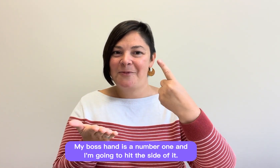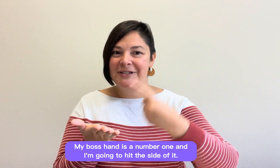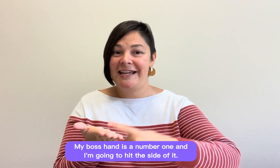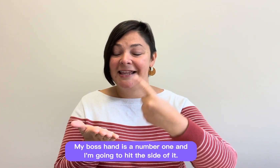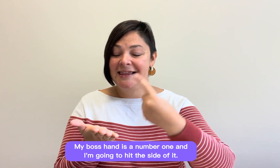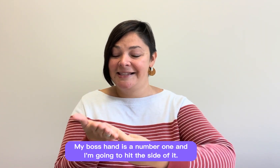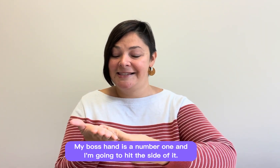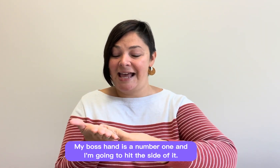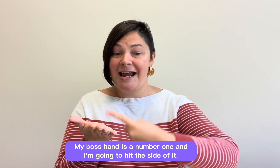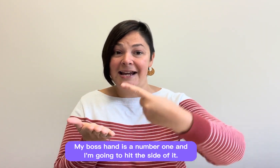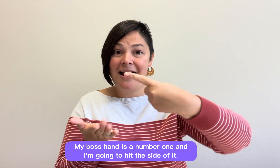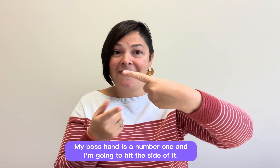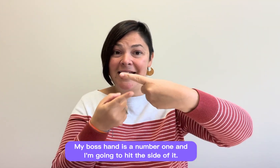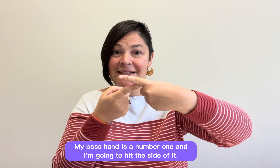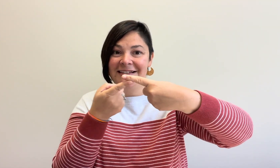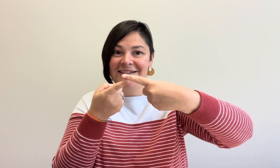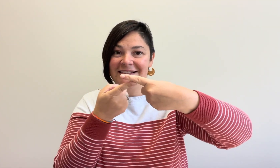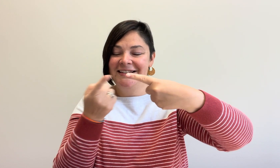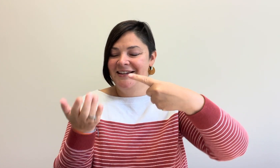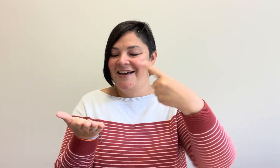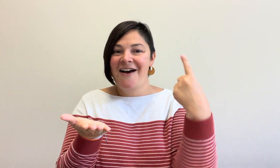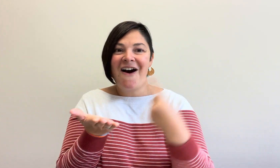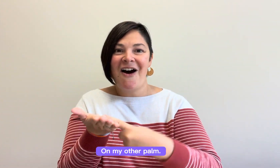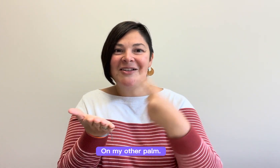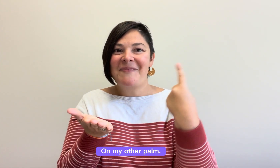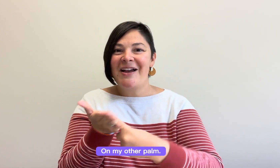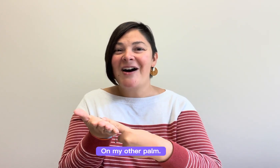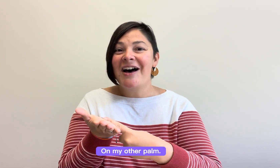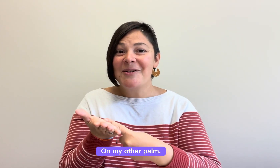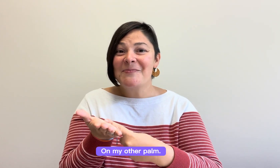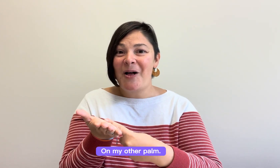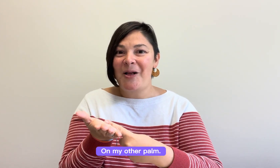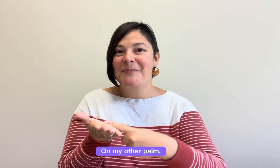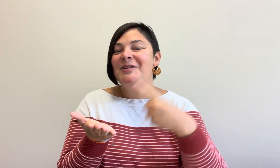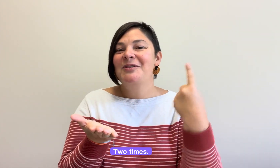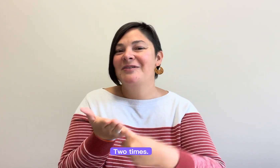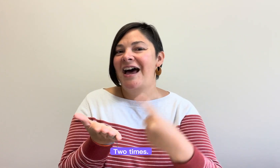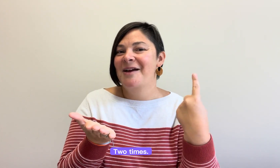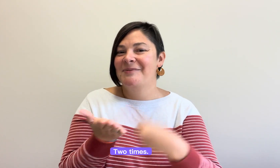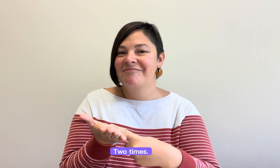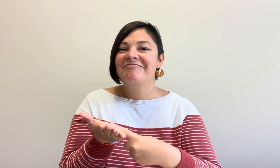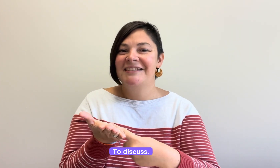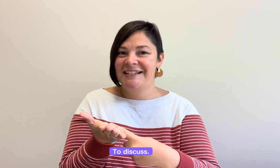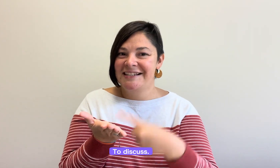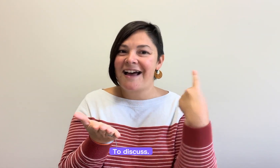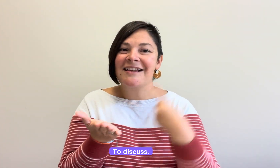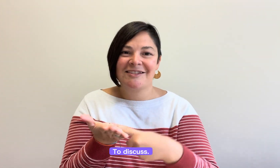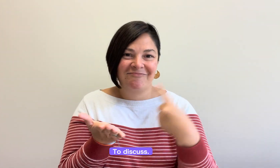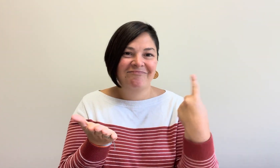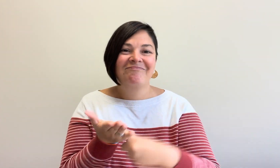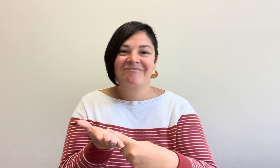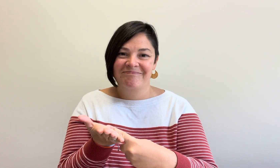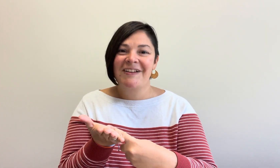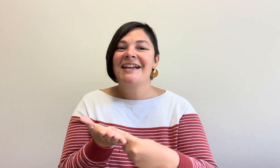going to hit the side of it on my other palm 2 times to discuss.